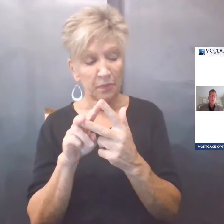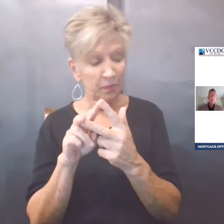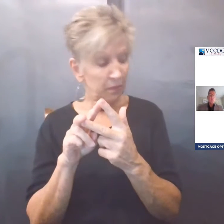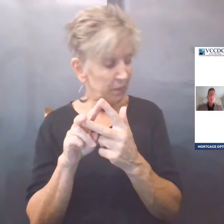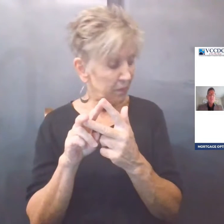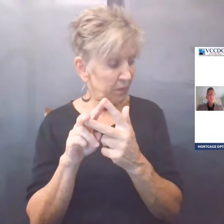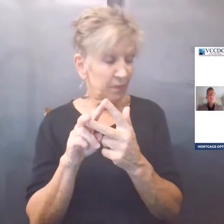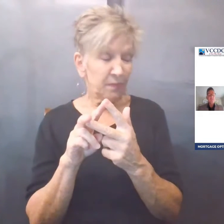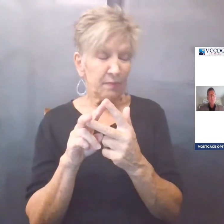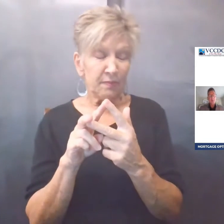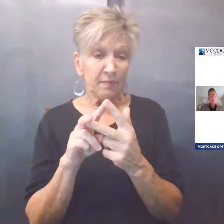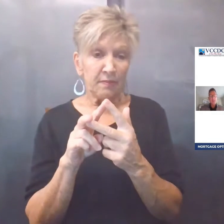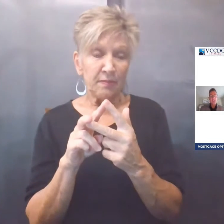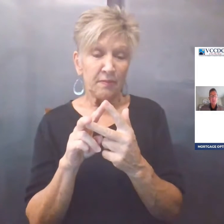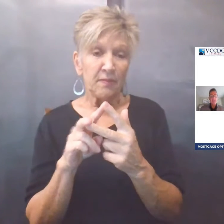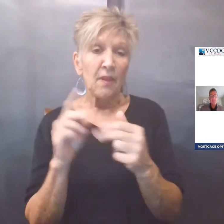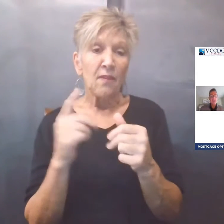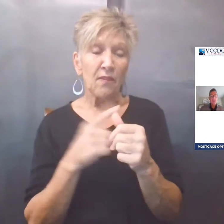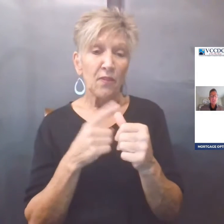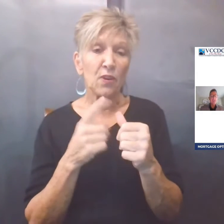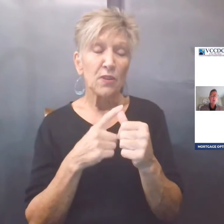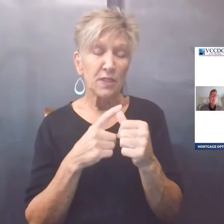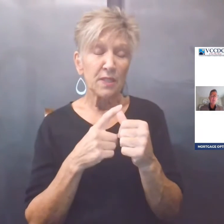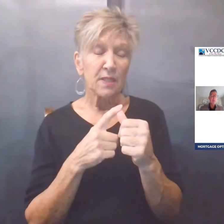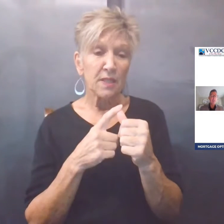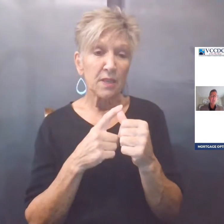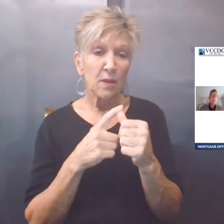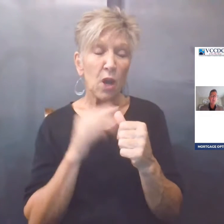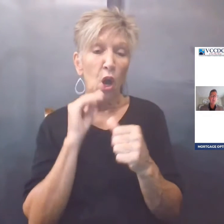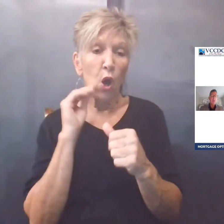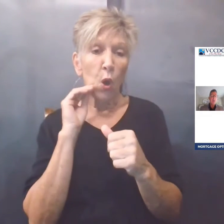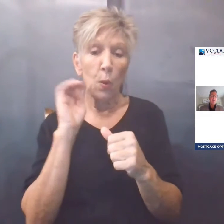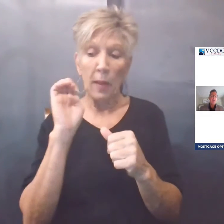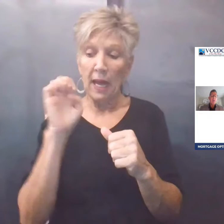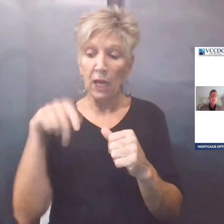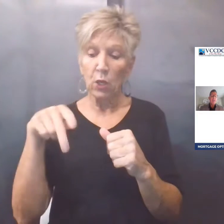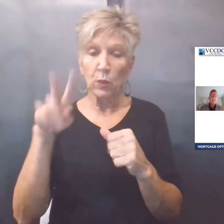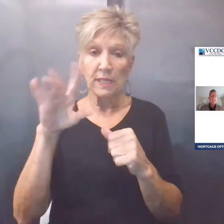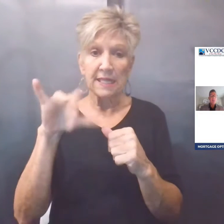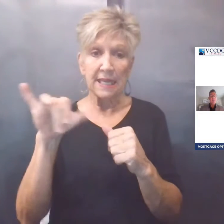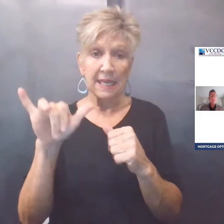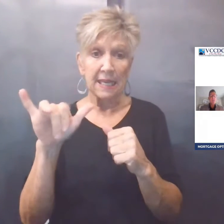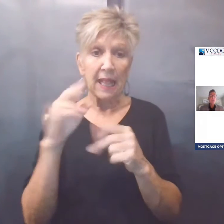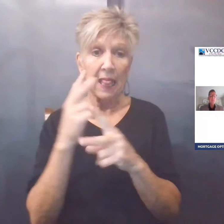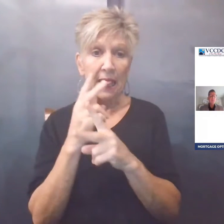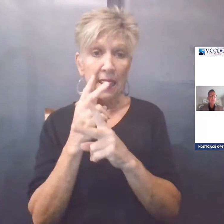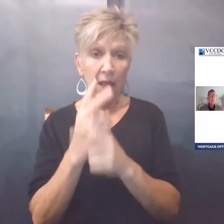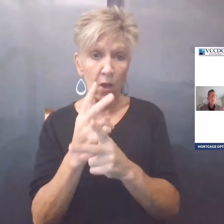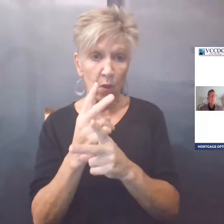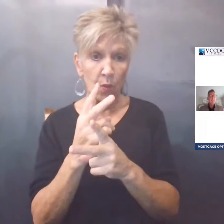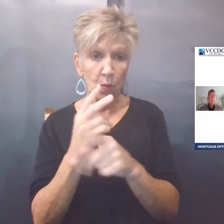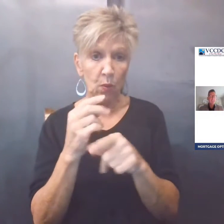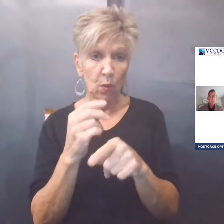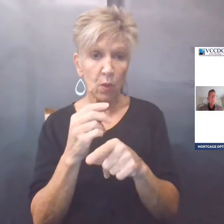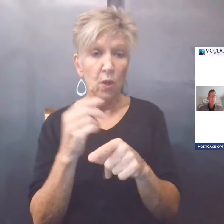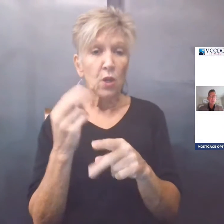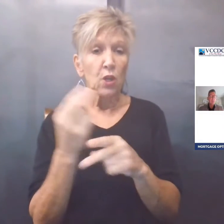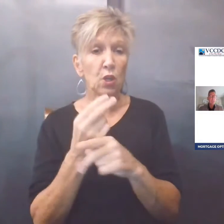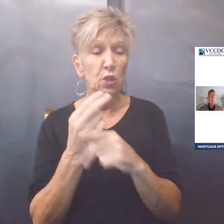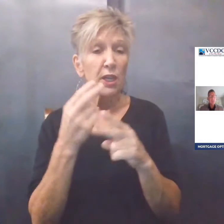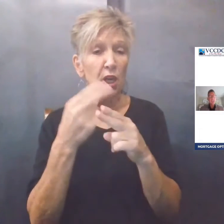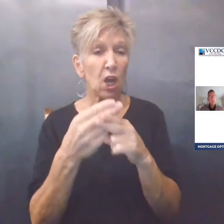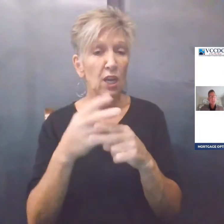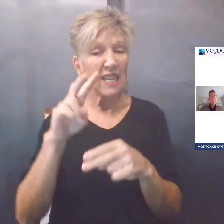So the first one we're going to cover is a home equity loan. This loan is generally referred to as a